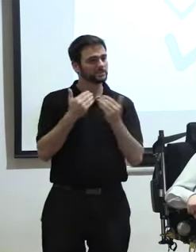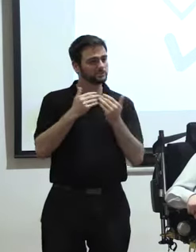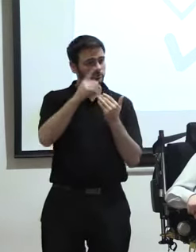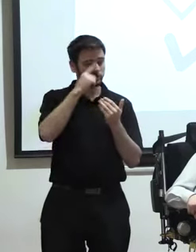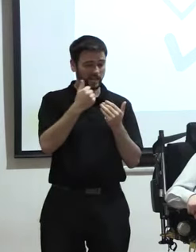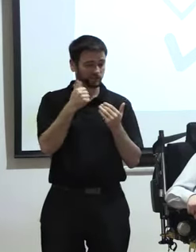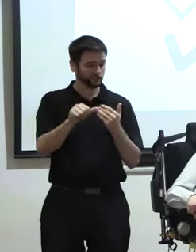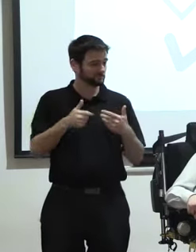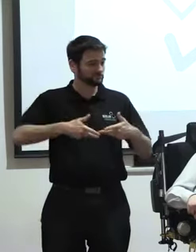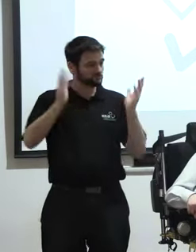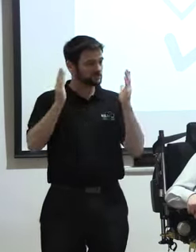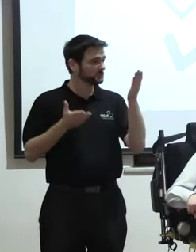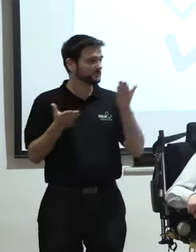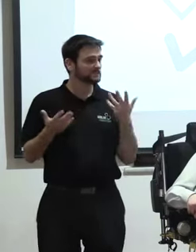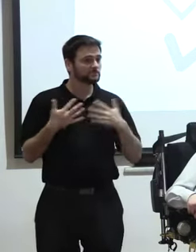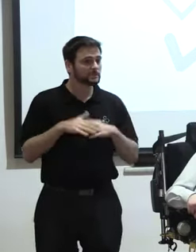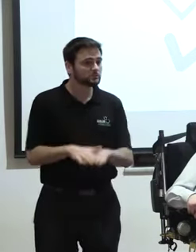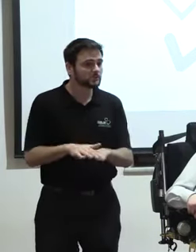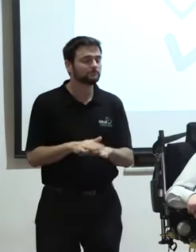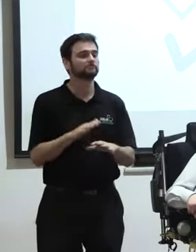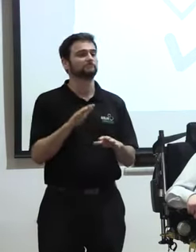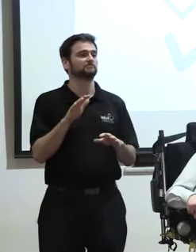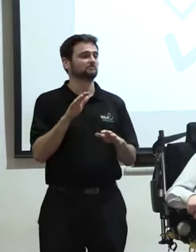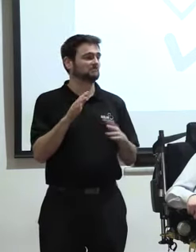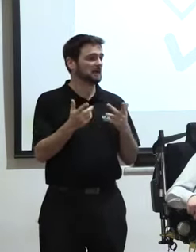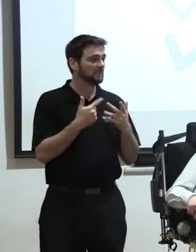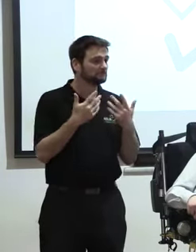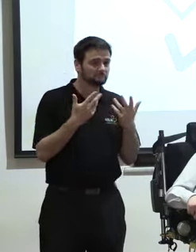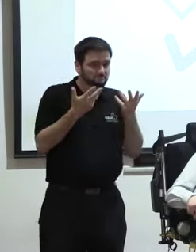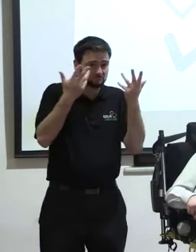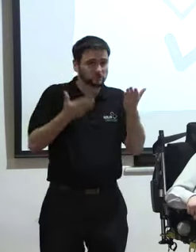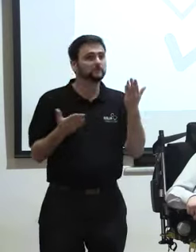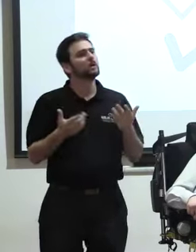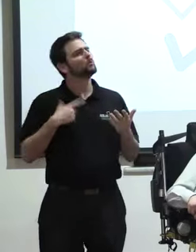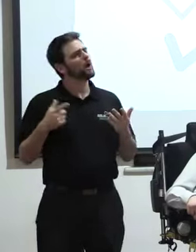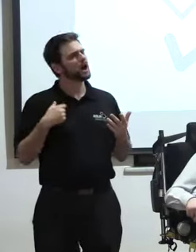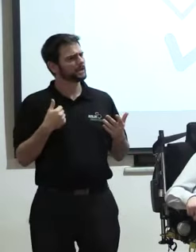more. And why is it good to use the mainstream? Anyone?